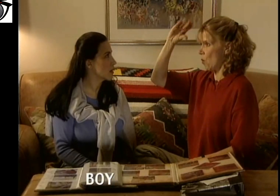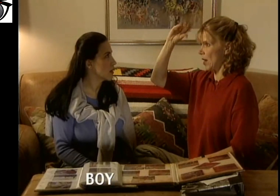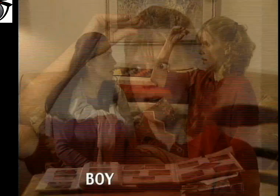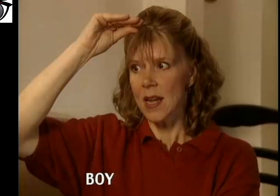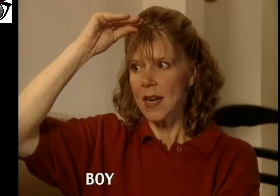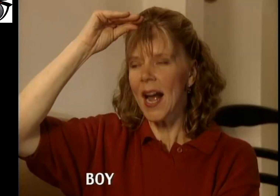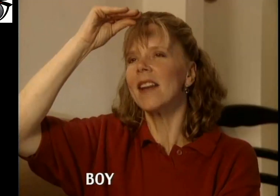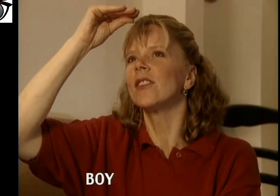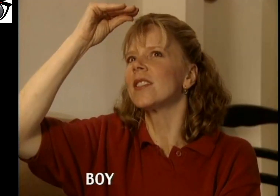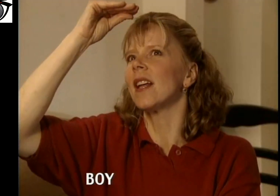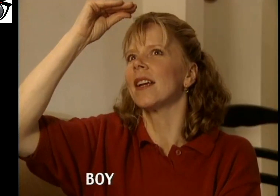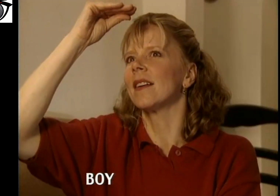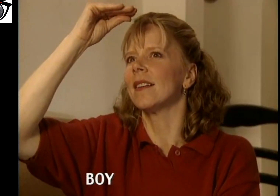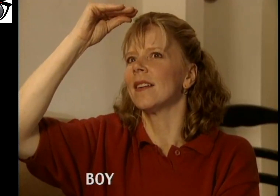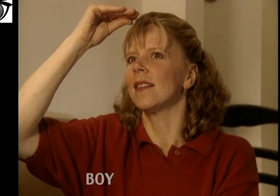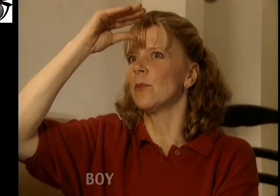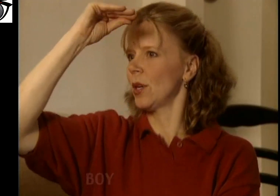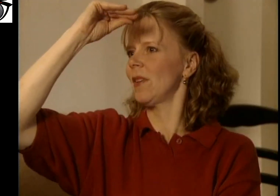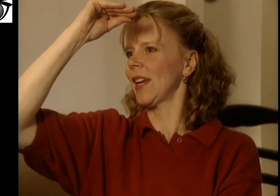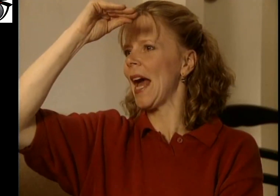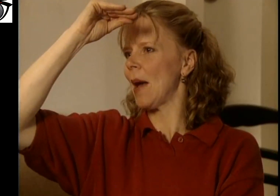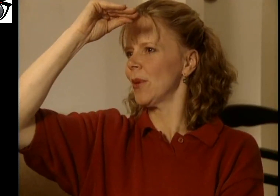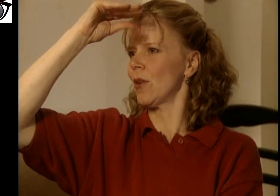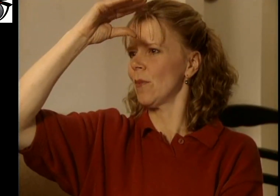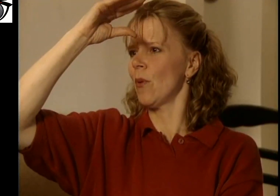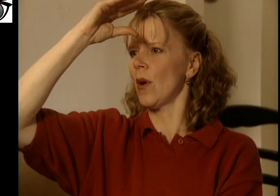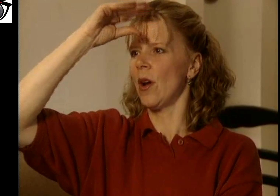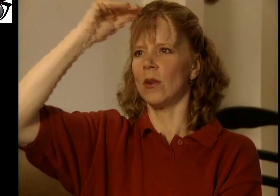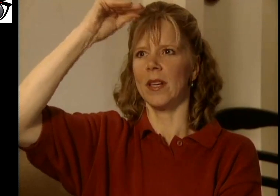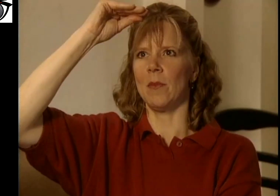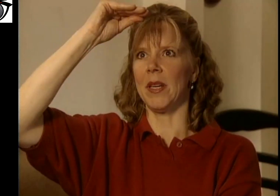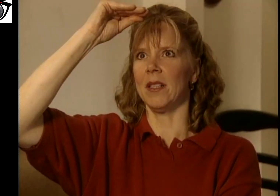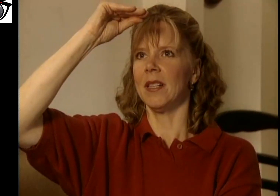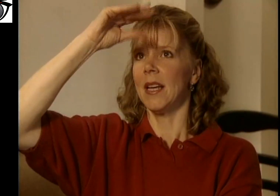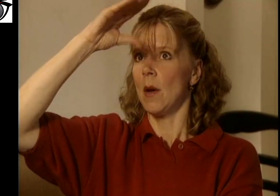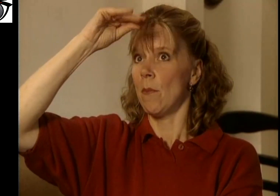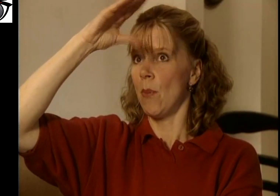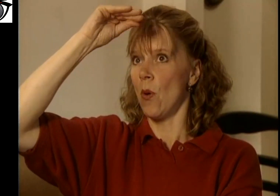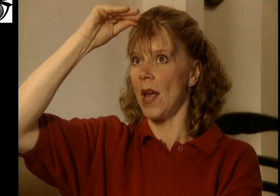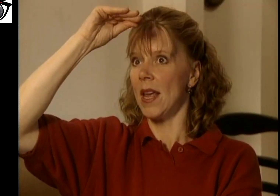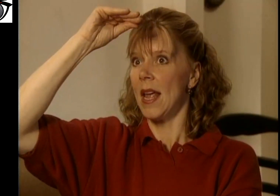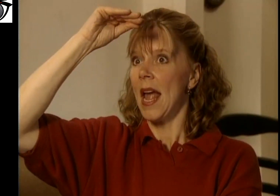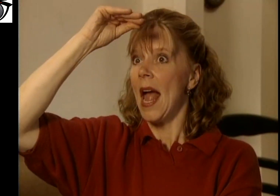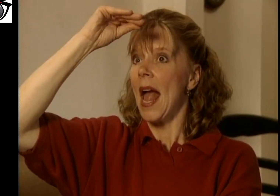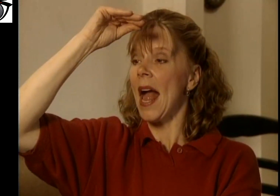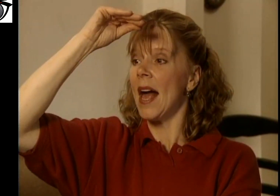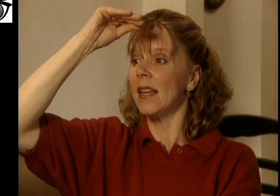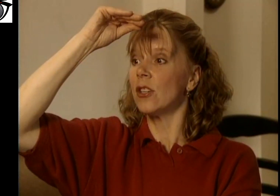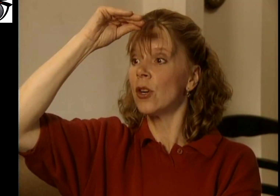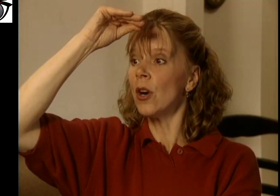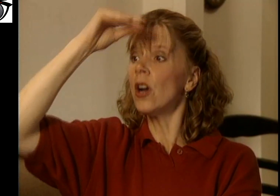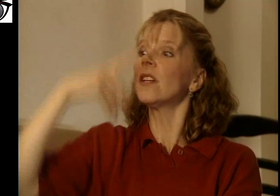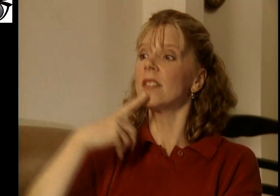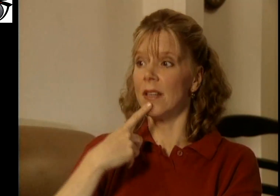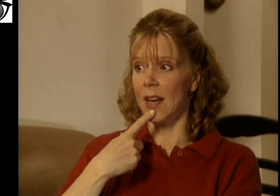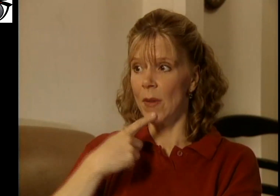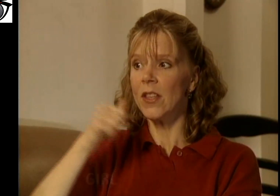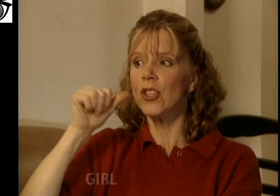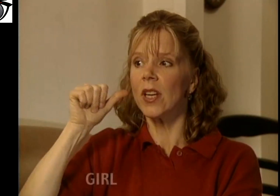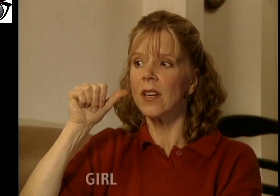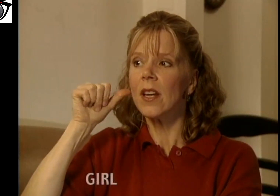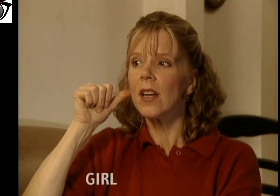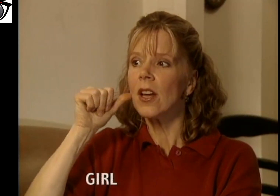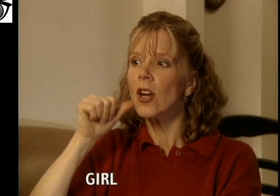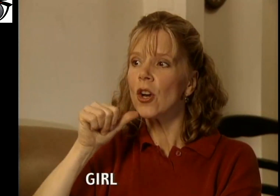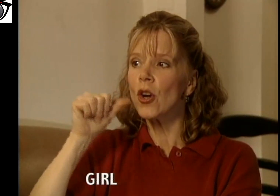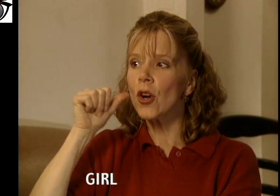is boy. Kind of looks like the brim of a cap, a boy holding the bill. Boy. And girl is done down